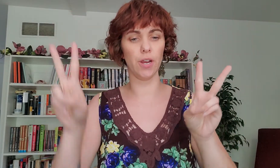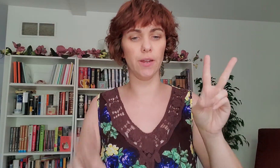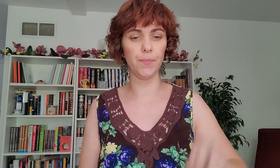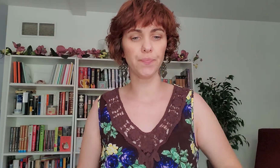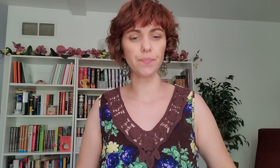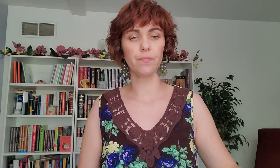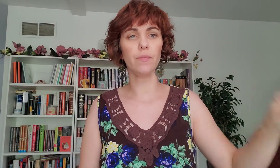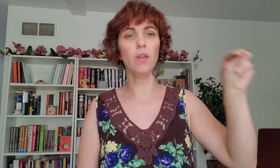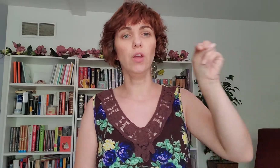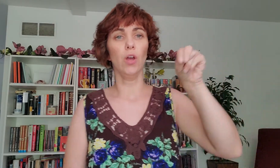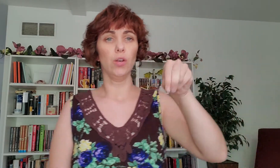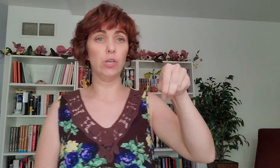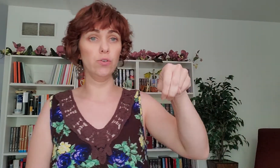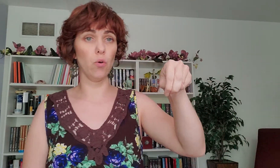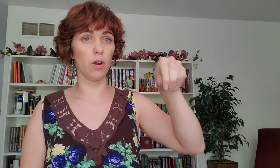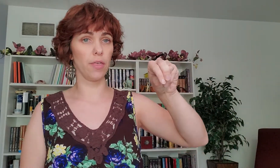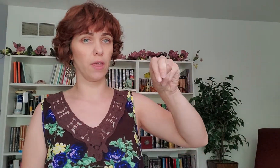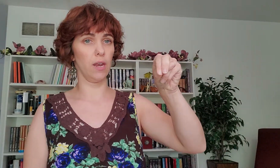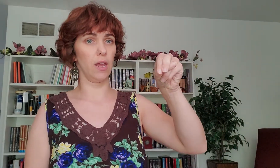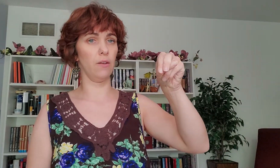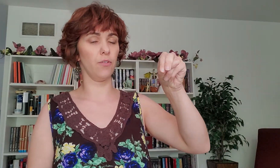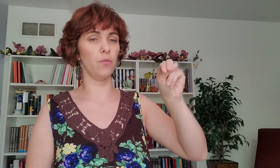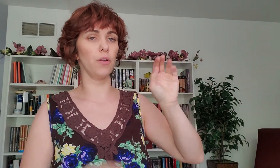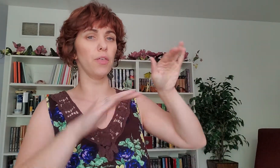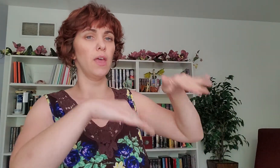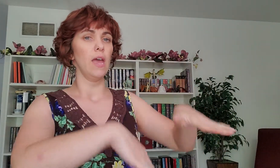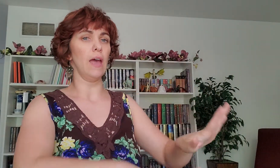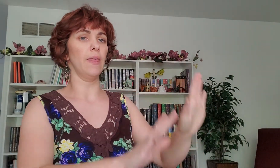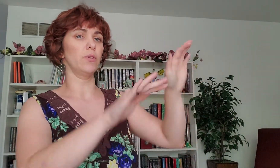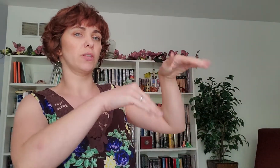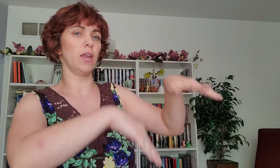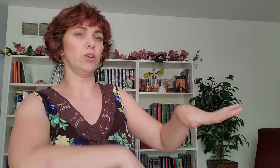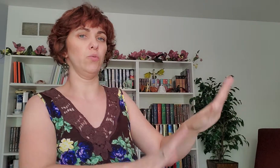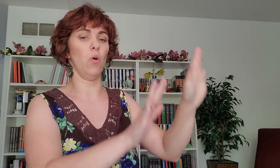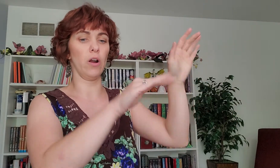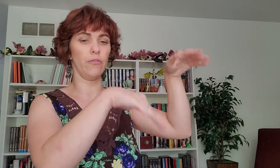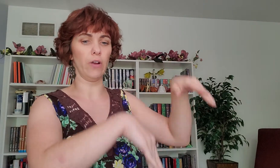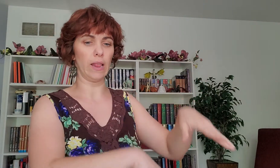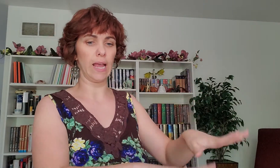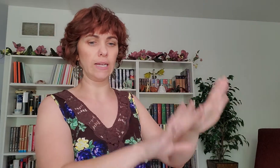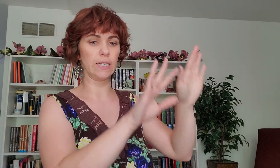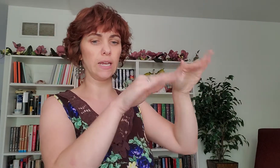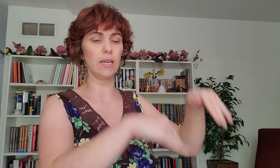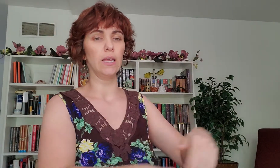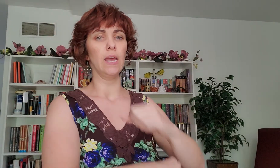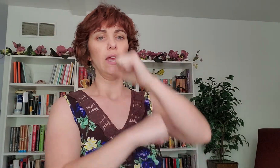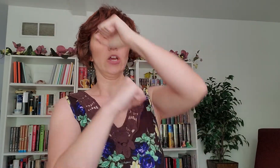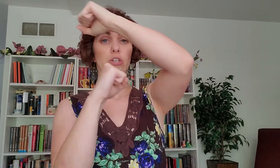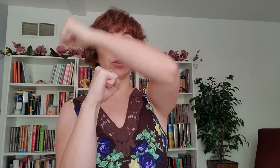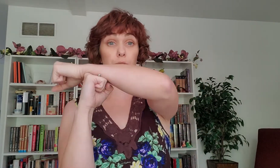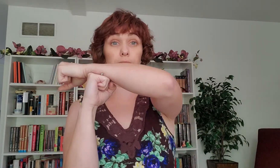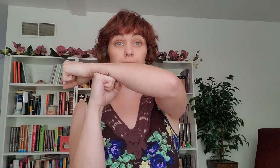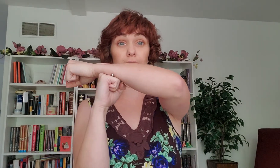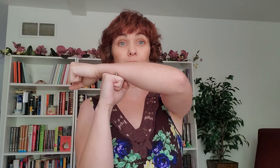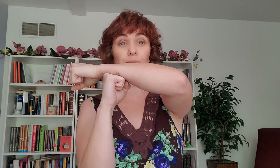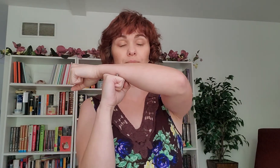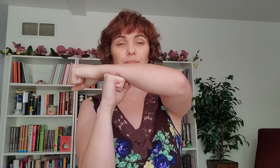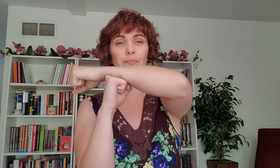China. North, an N for north, and then we just kind of do water for Atlantic. Treaty,